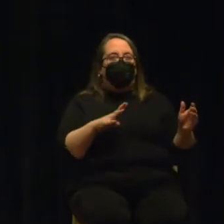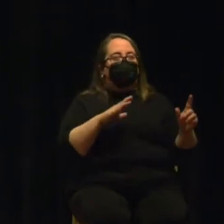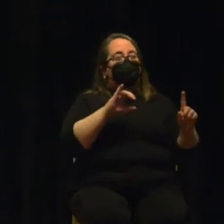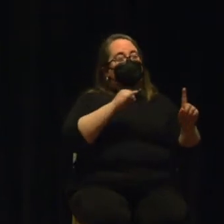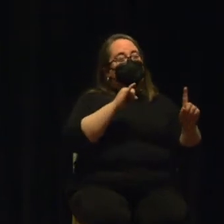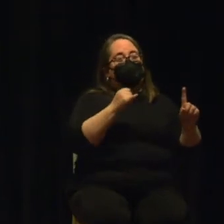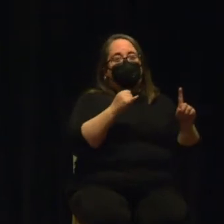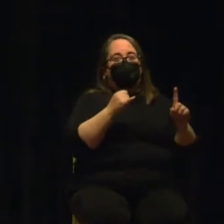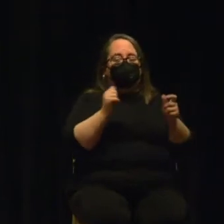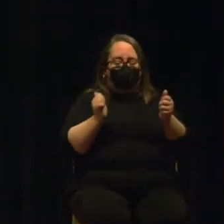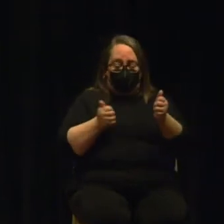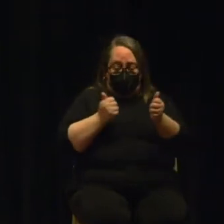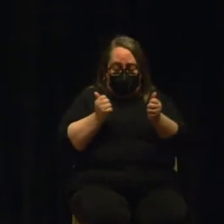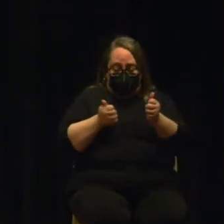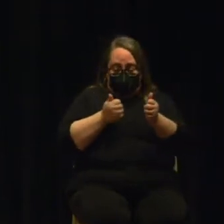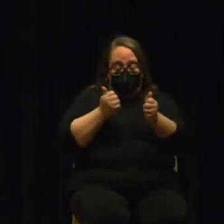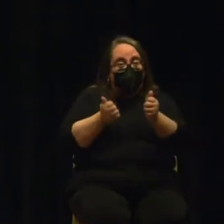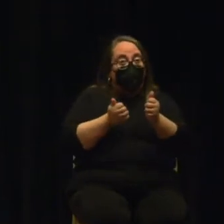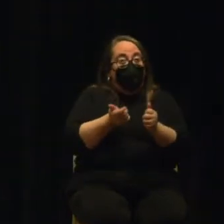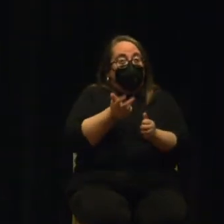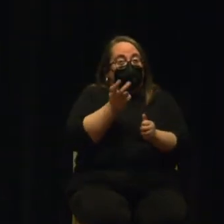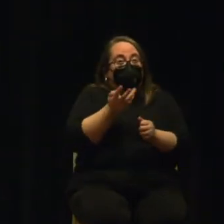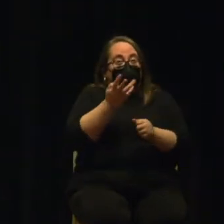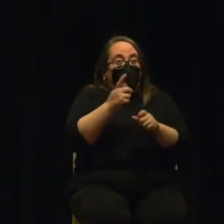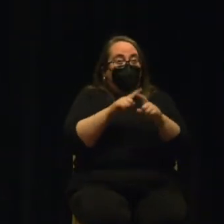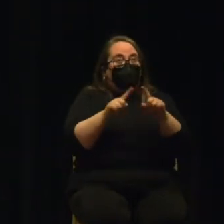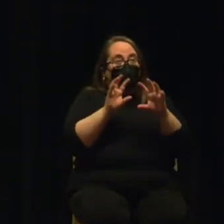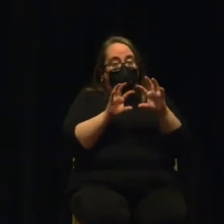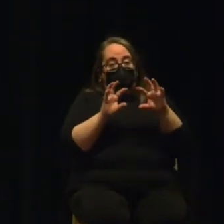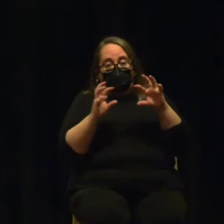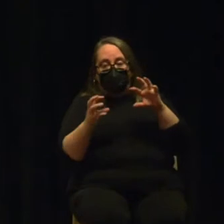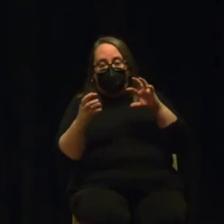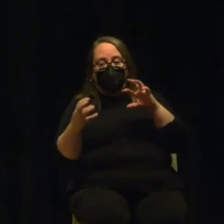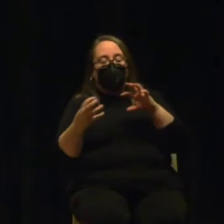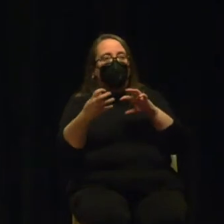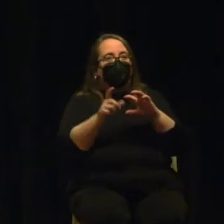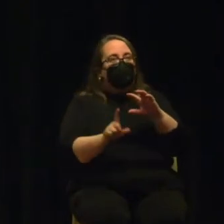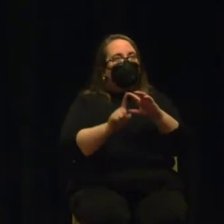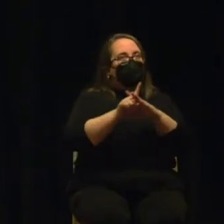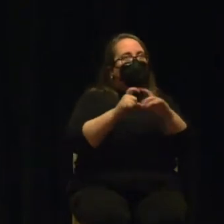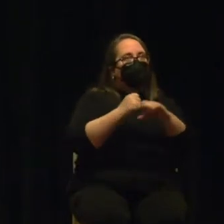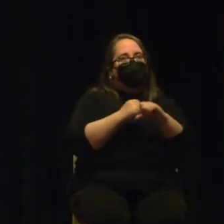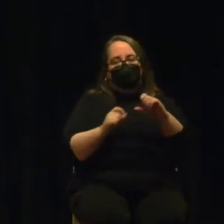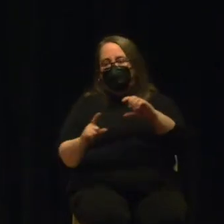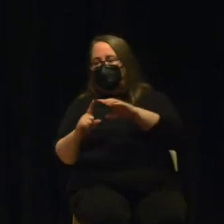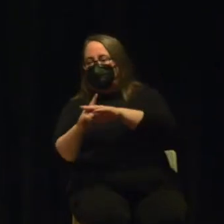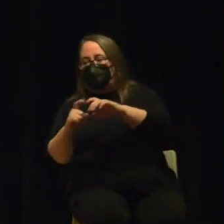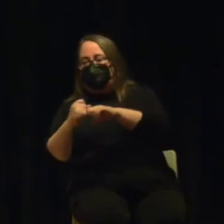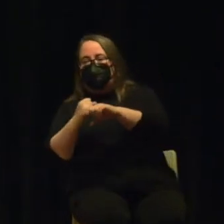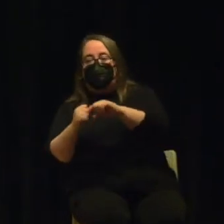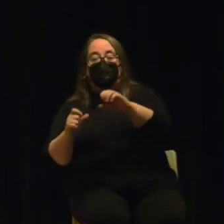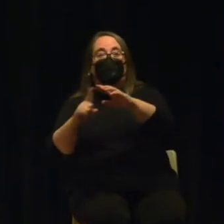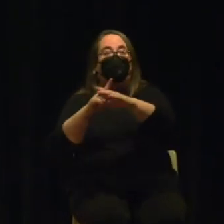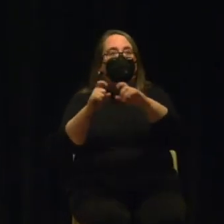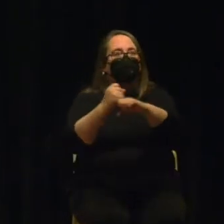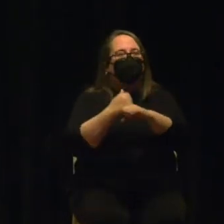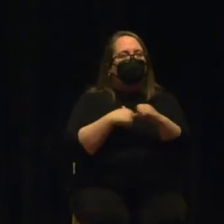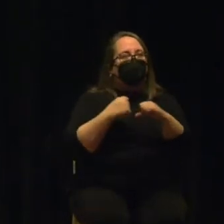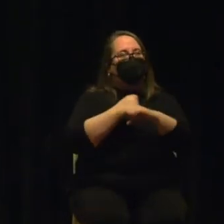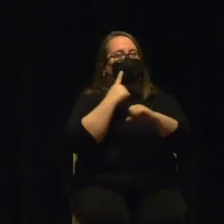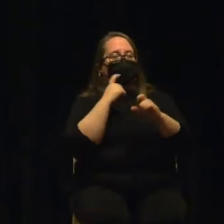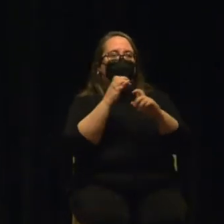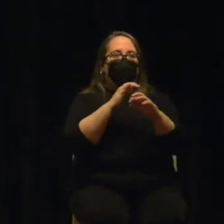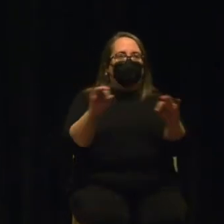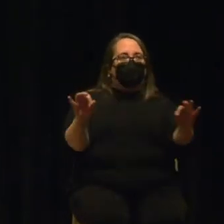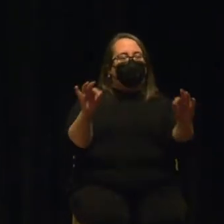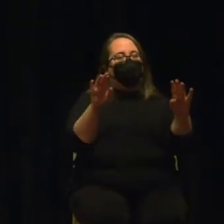him across 3 or 4 different continents and just kept showing up at his fights in the front row. I'll fight you for free. Like, I mean, very